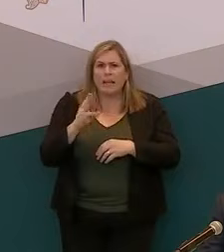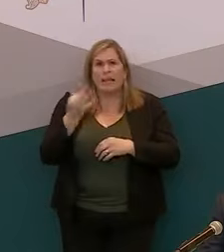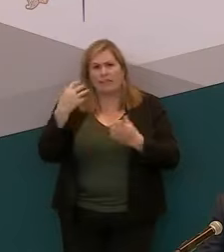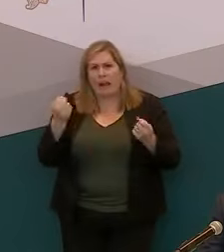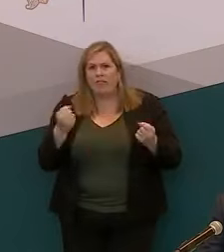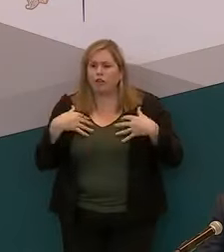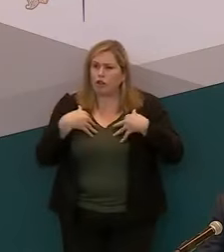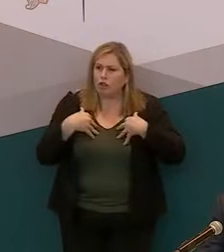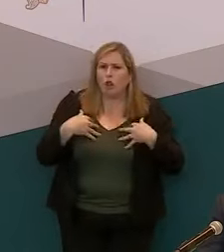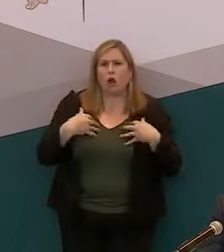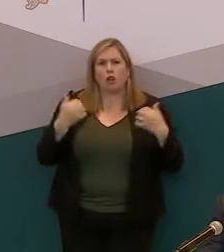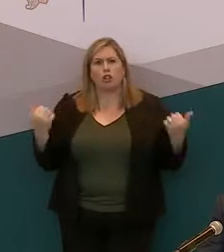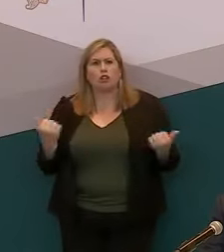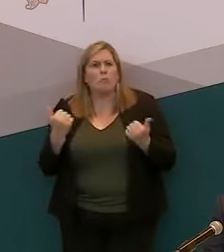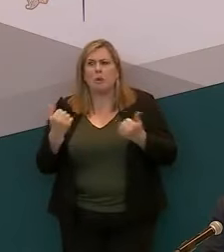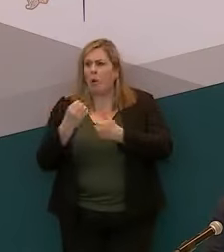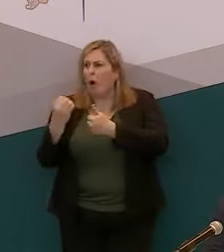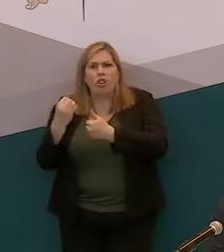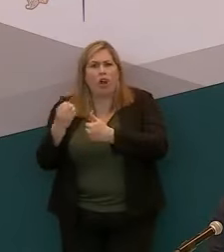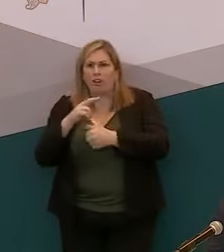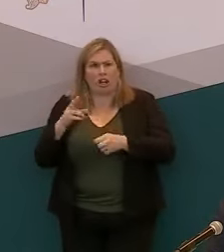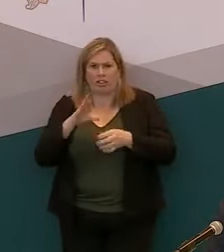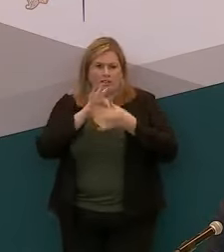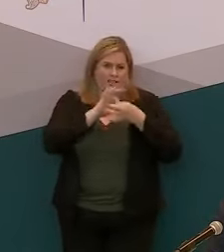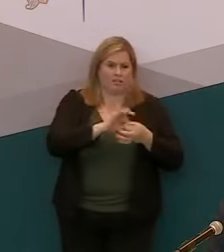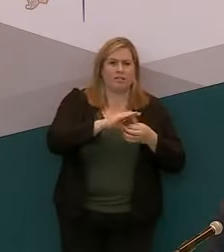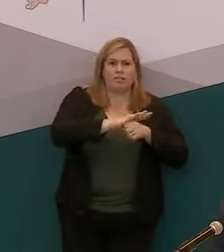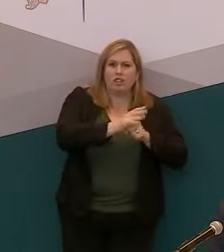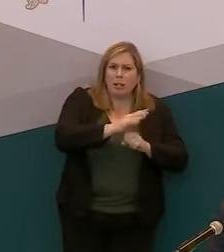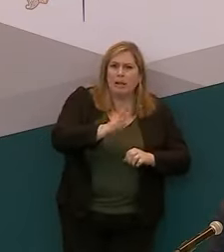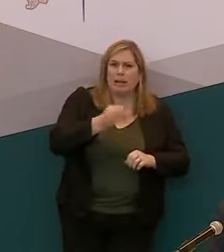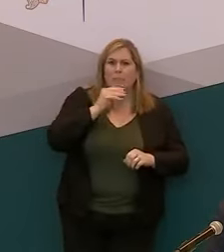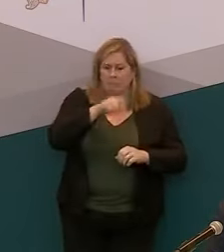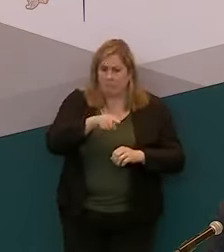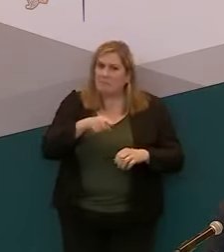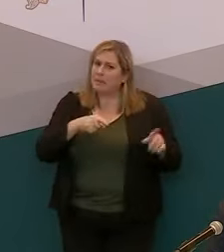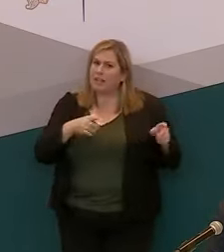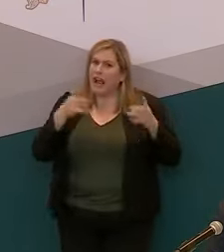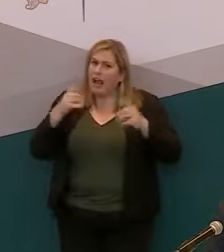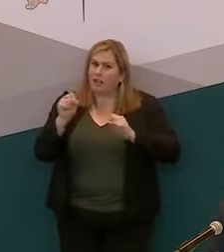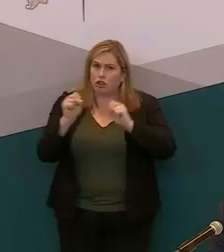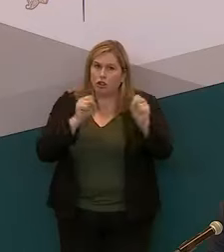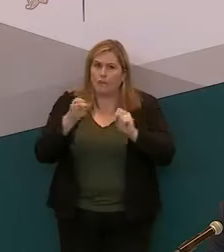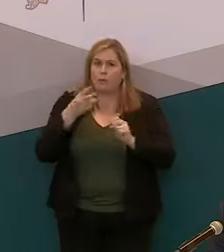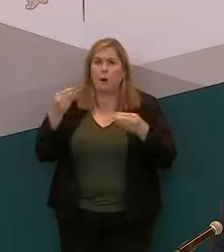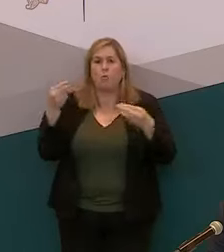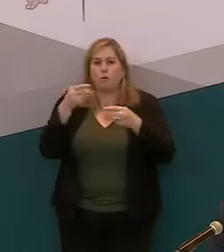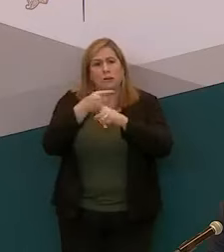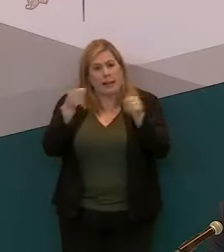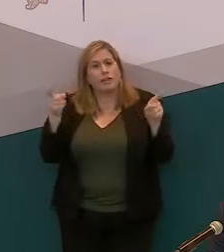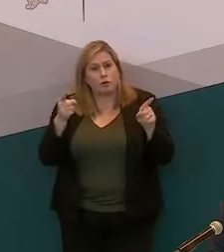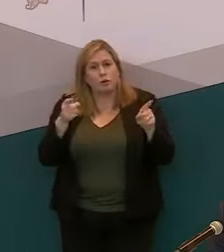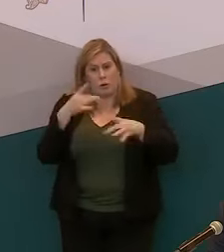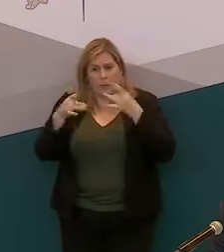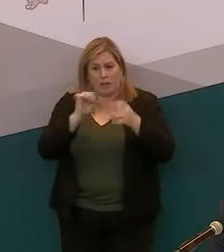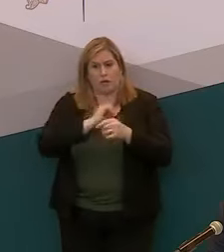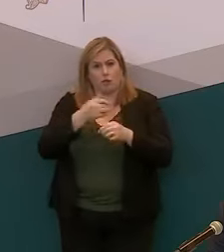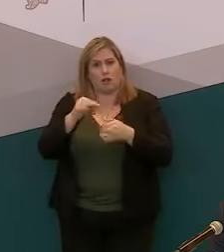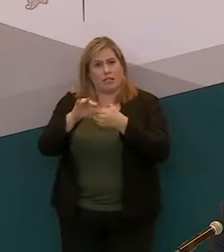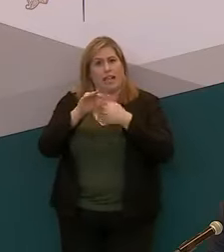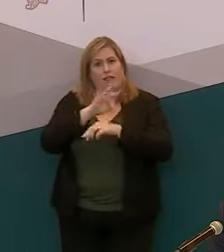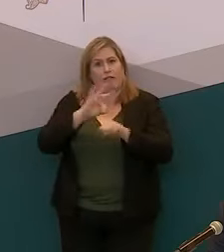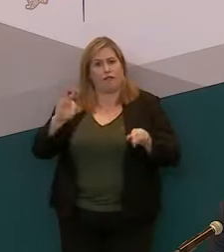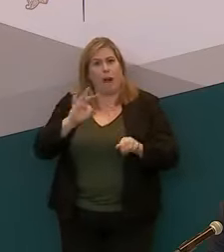concerns. It will be for the health service to ensure that people are protected from this infection. and we can give